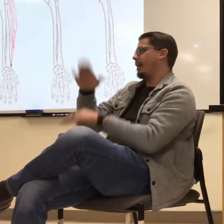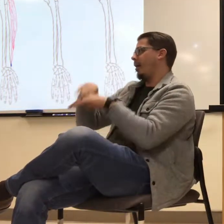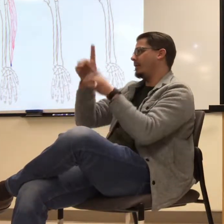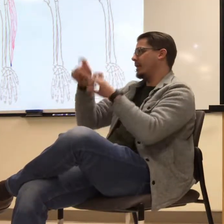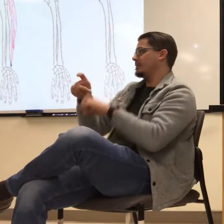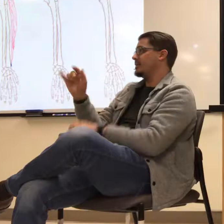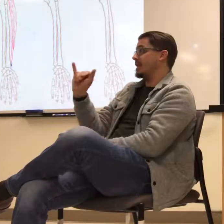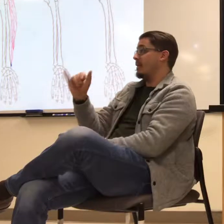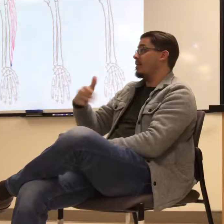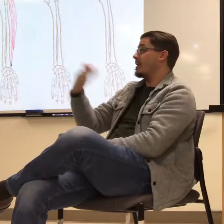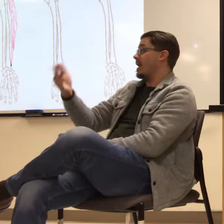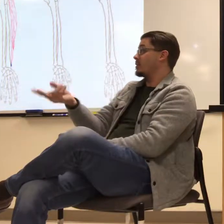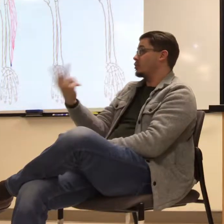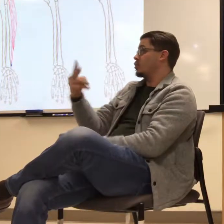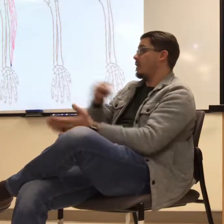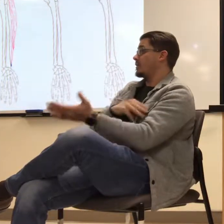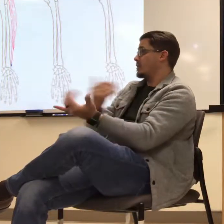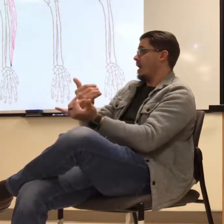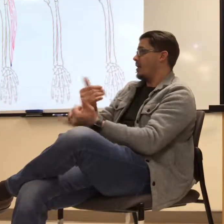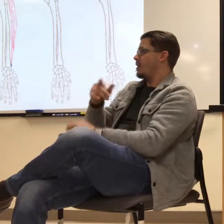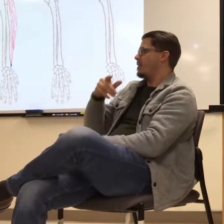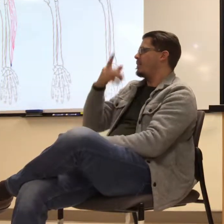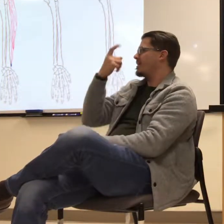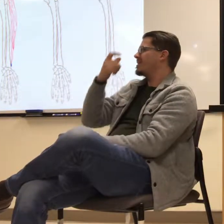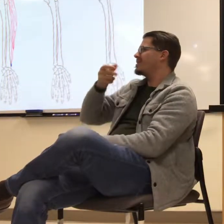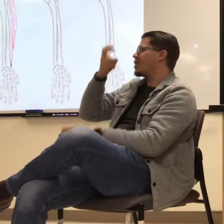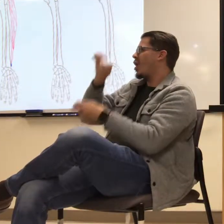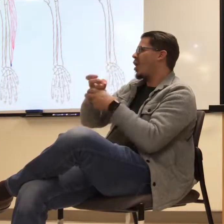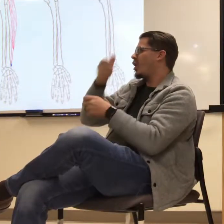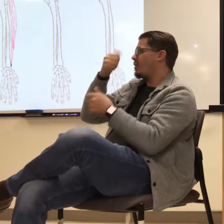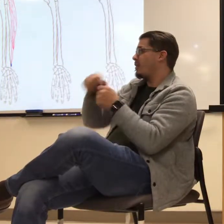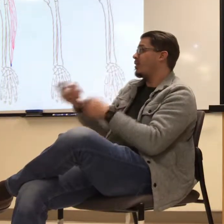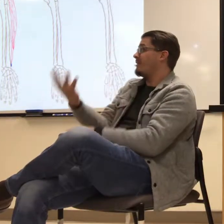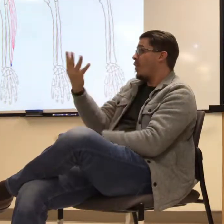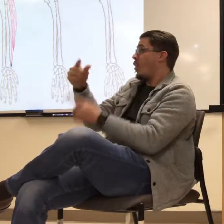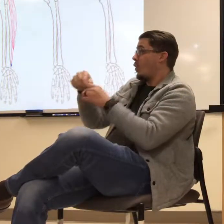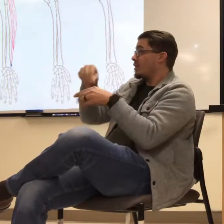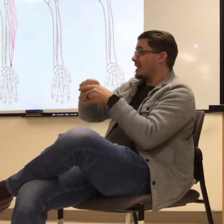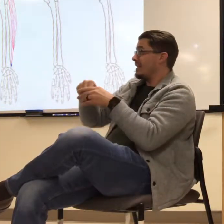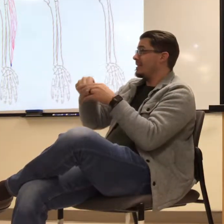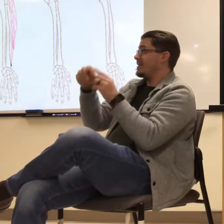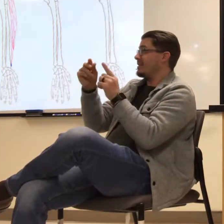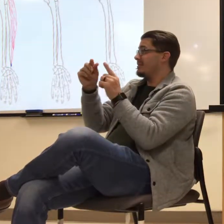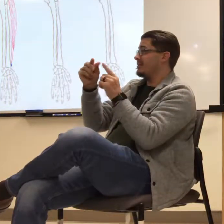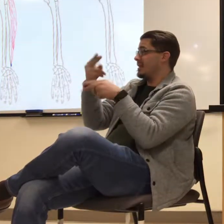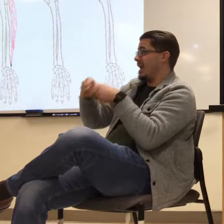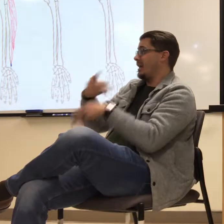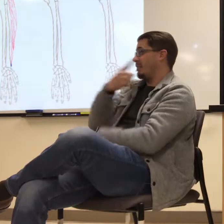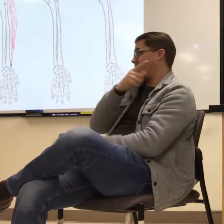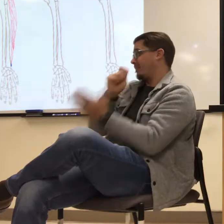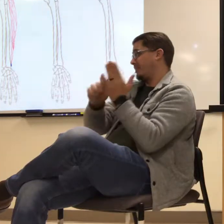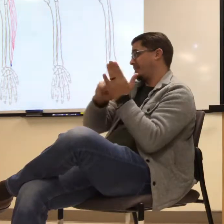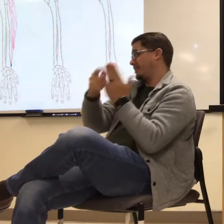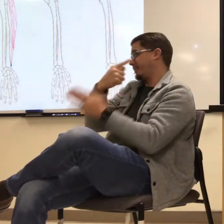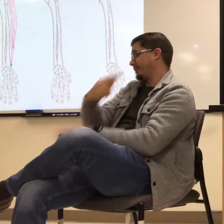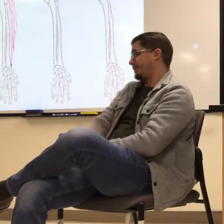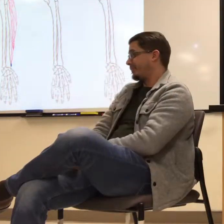these next two muscles, because it's like they're hard to remember. There's 4 words in the name. Extensor Carpi Radialis Longus.